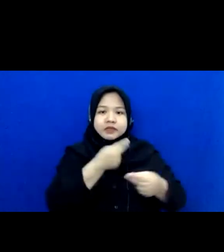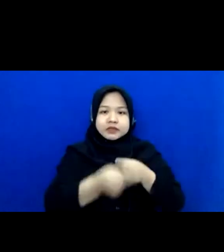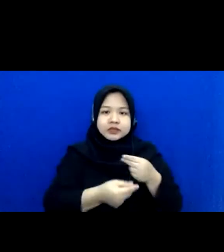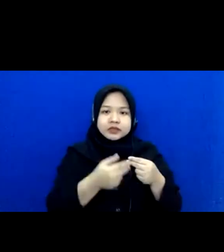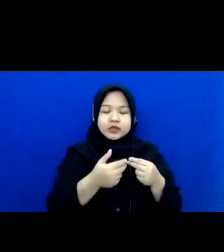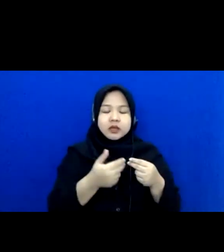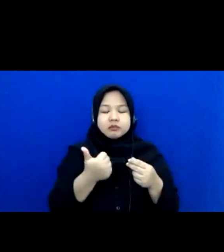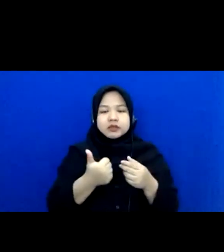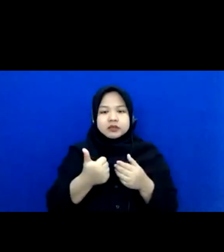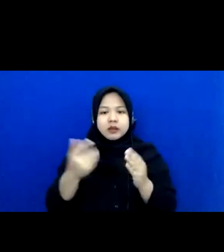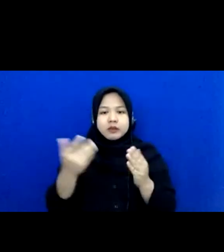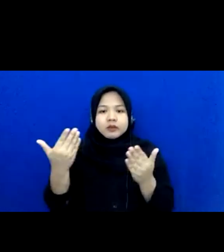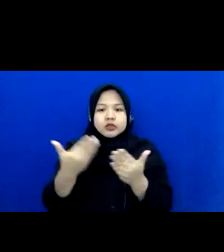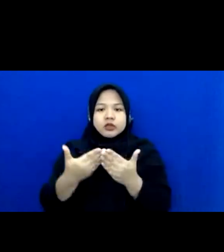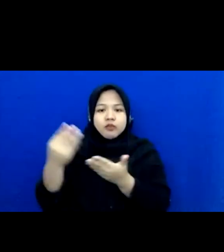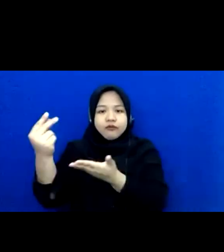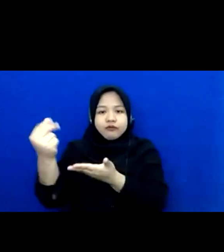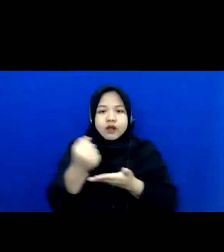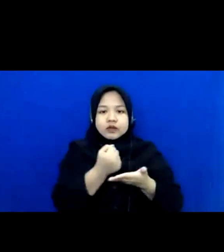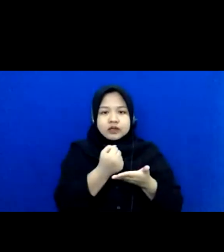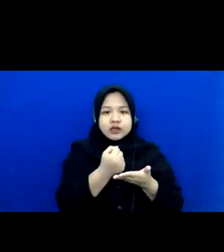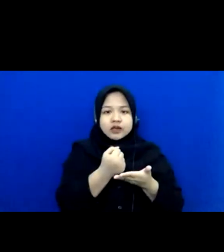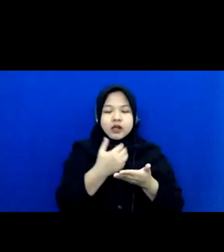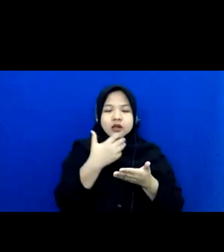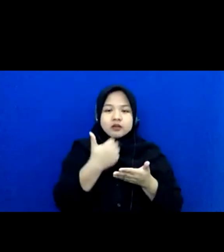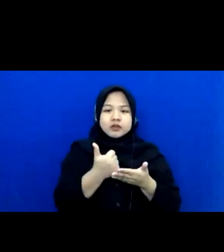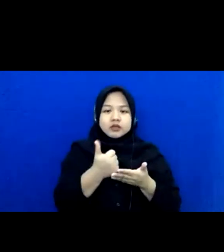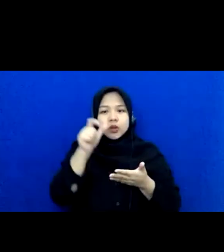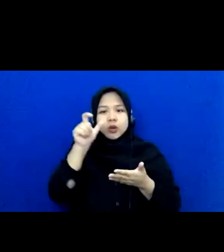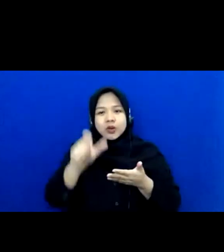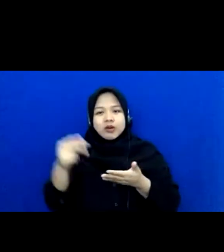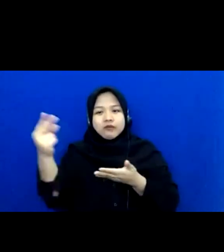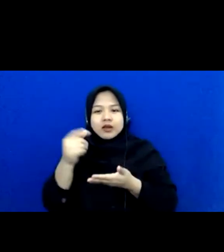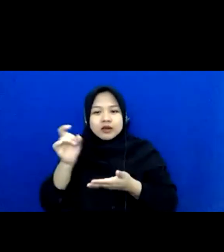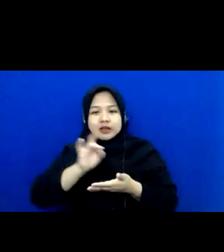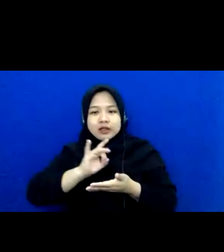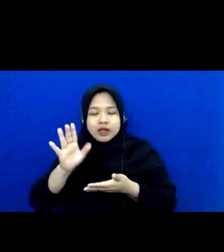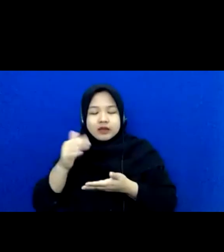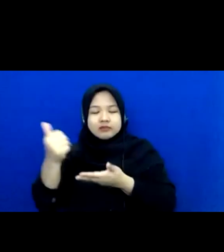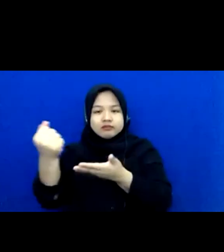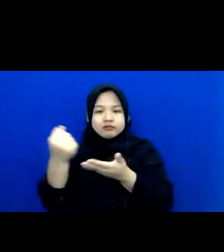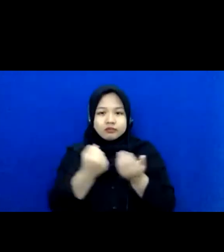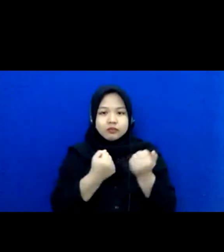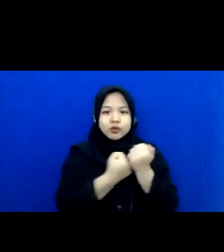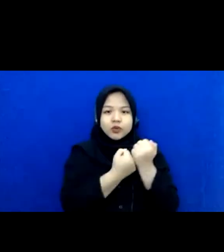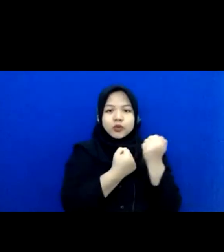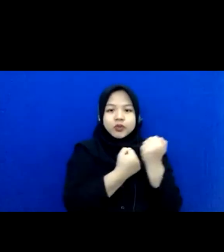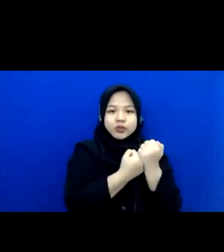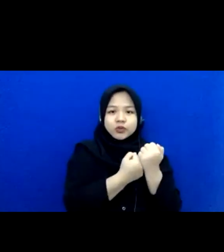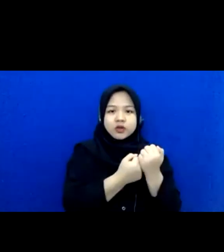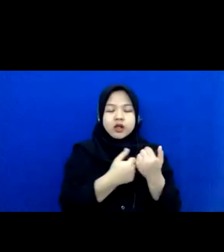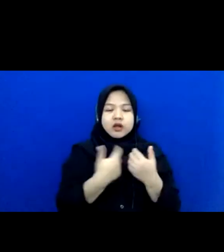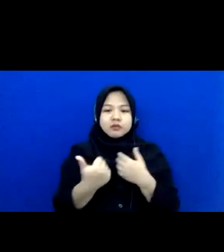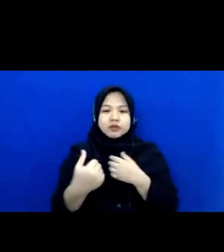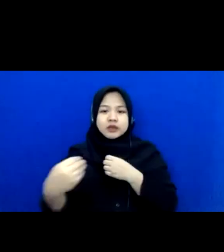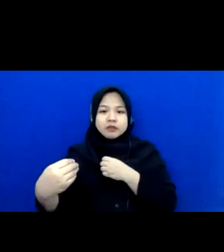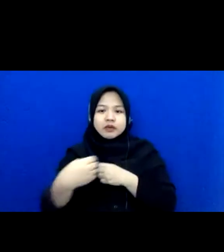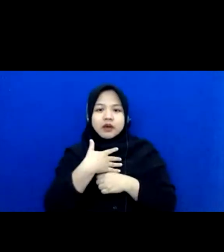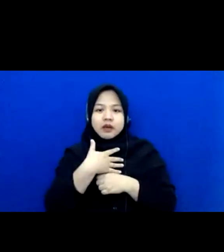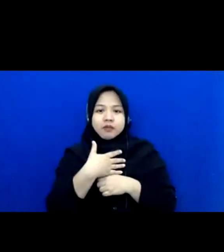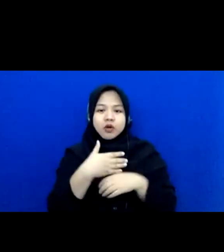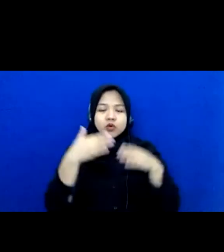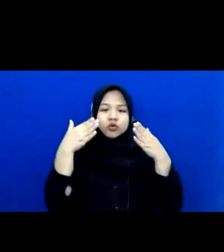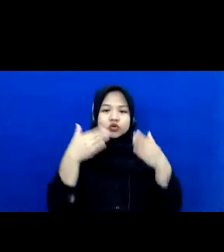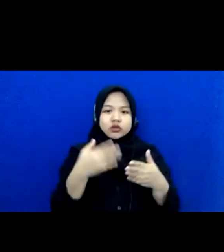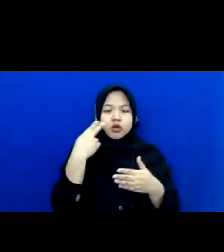funding, including attracting in new funding to iHealth and new funding to impact, particularly from the